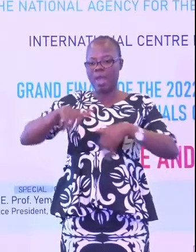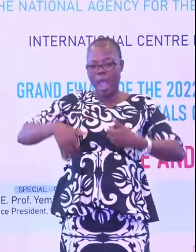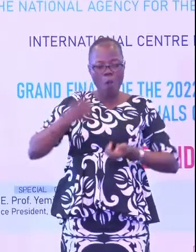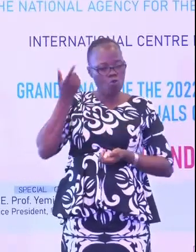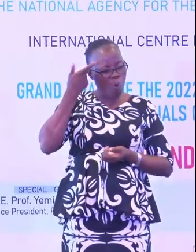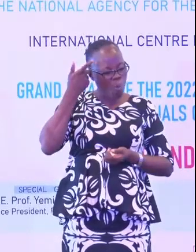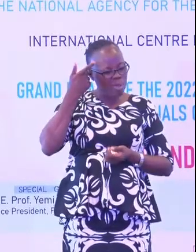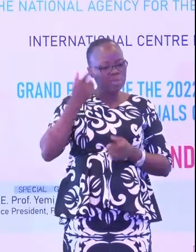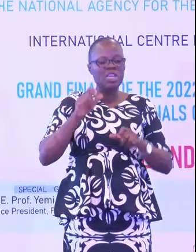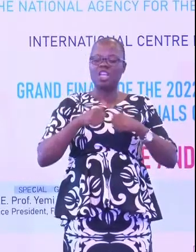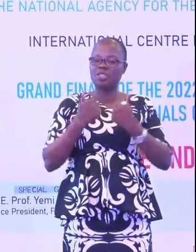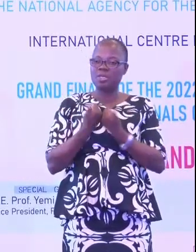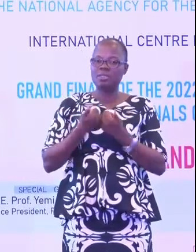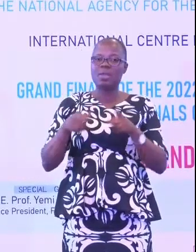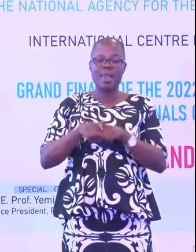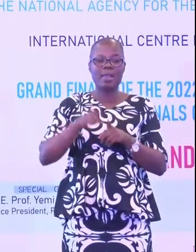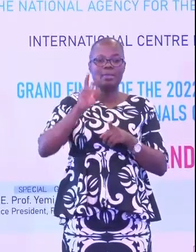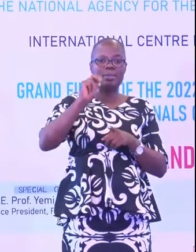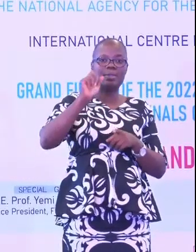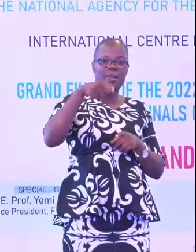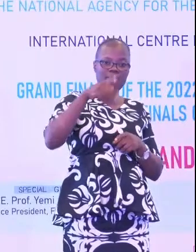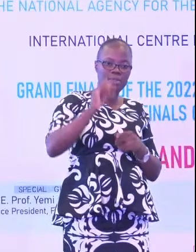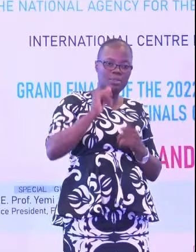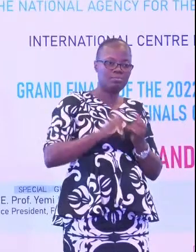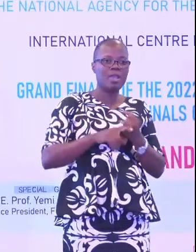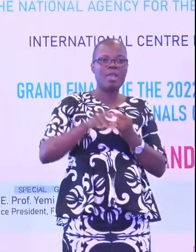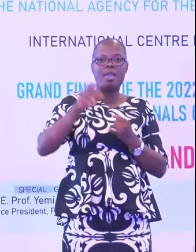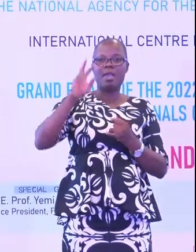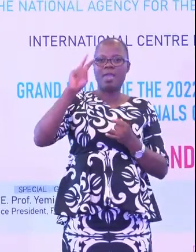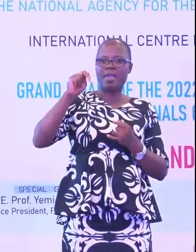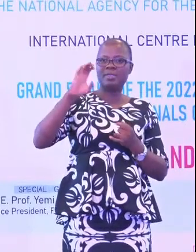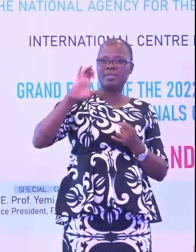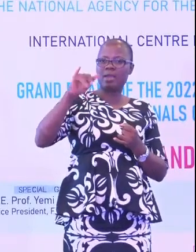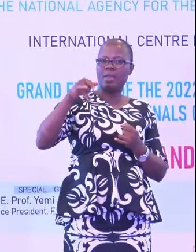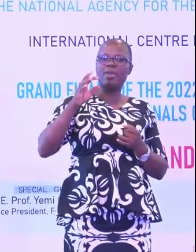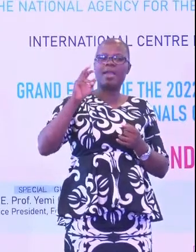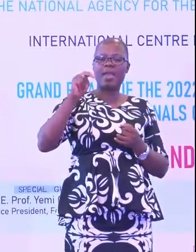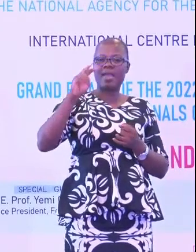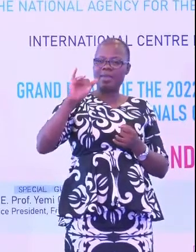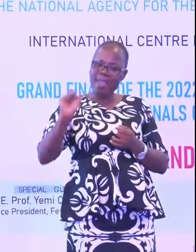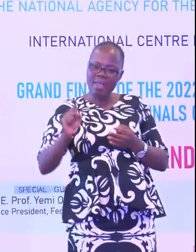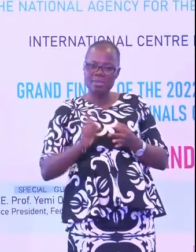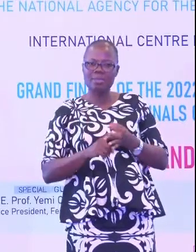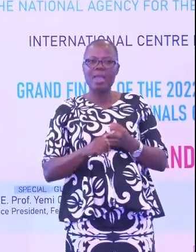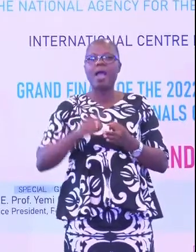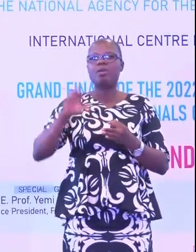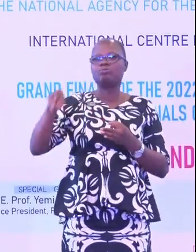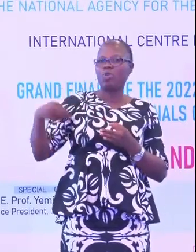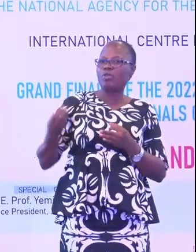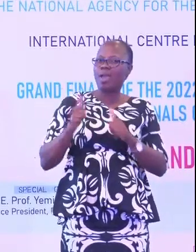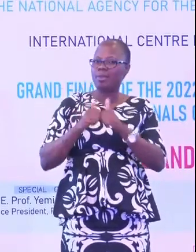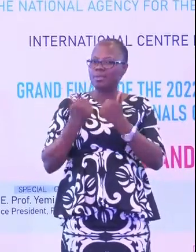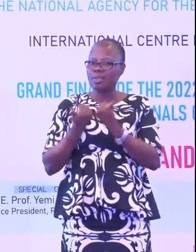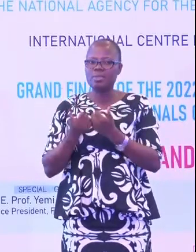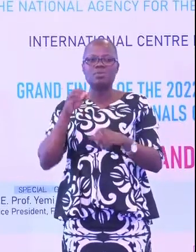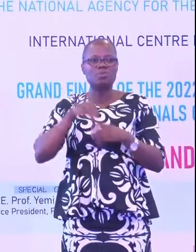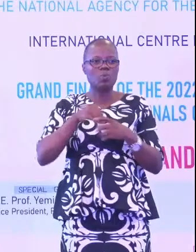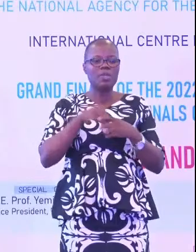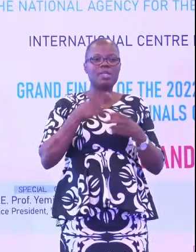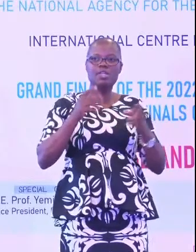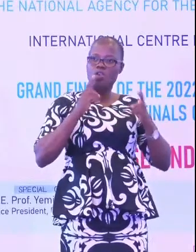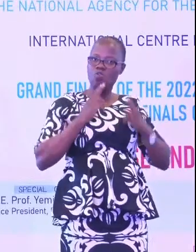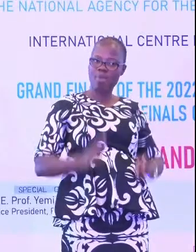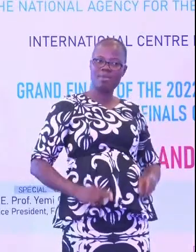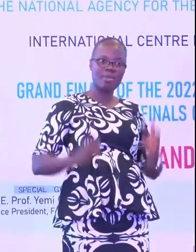agencies such as NAPTIP, NCFMI, NIS, and other agencies within the